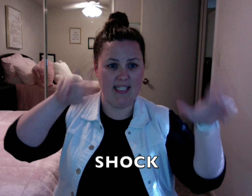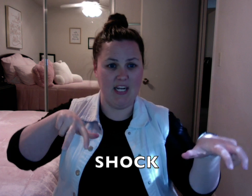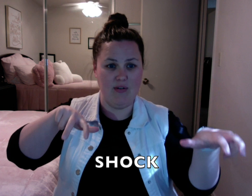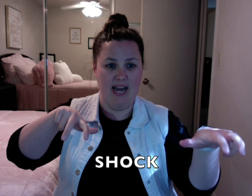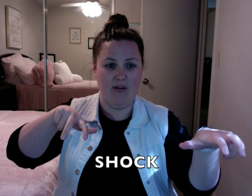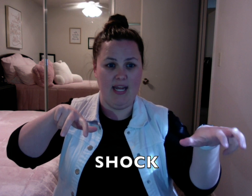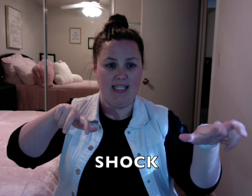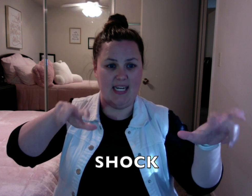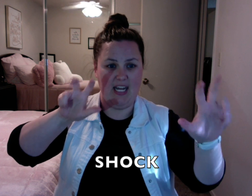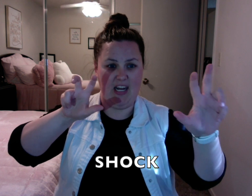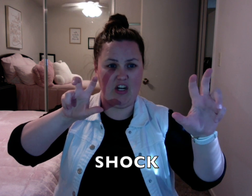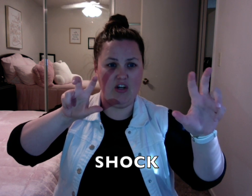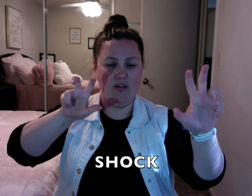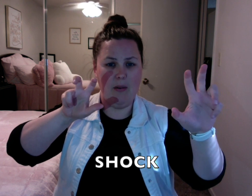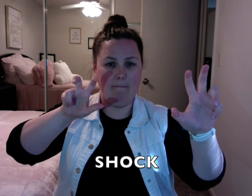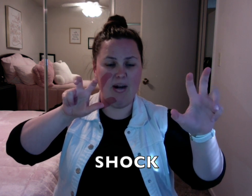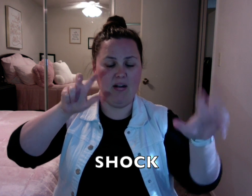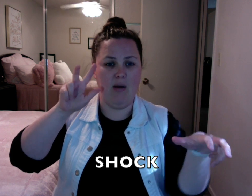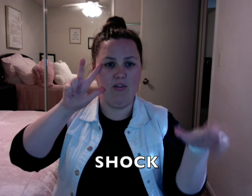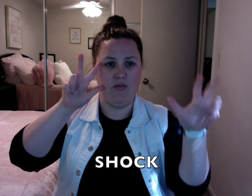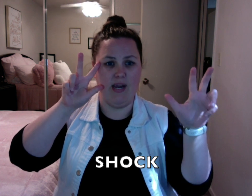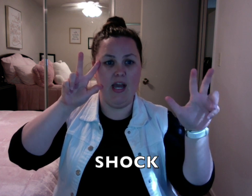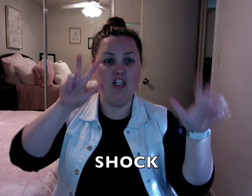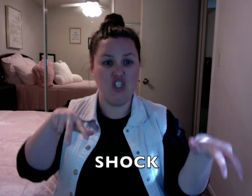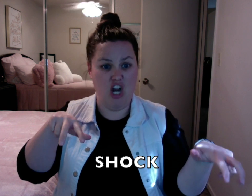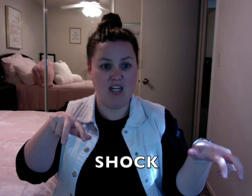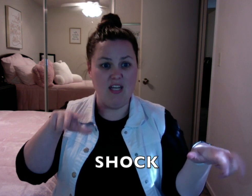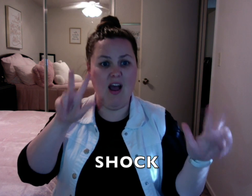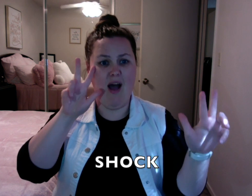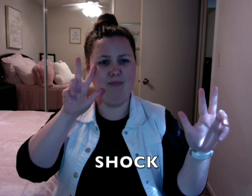to go down, and it's going to kind of bear claw with the 3. Shocked.